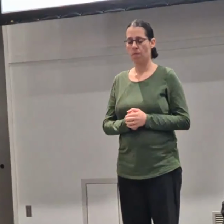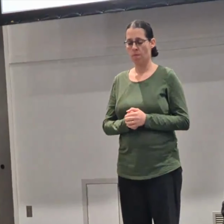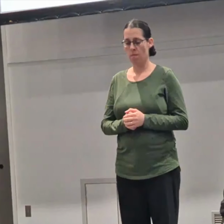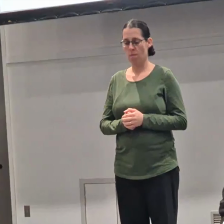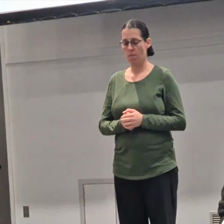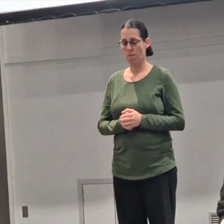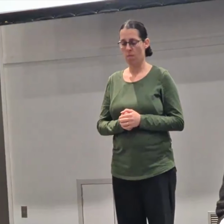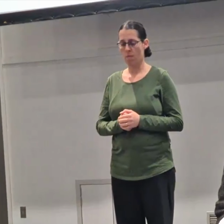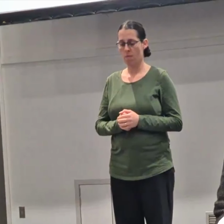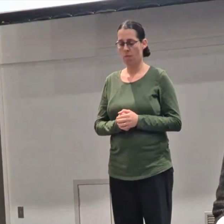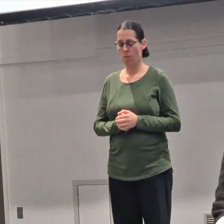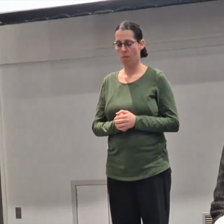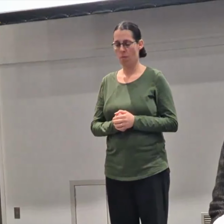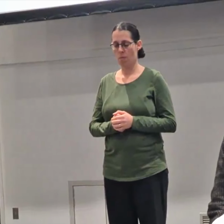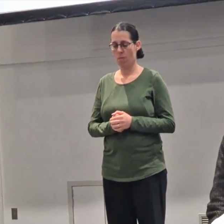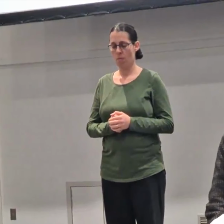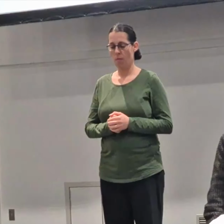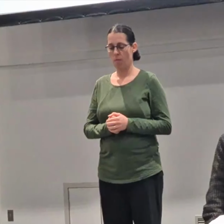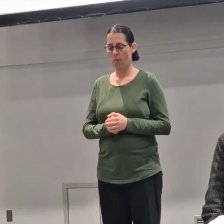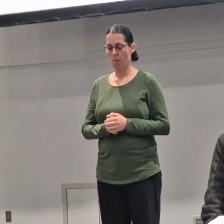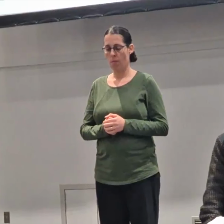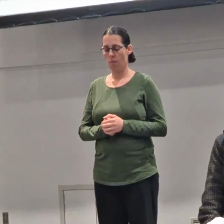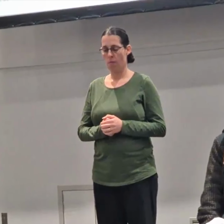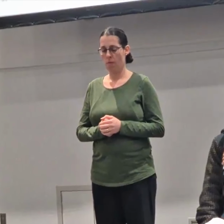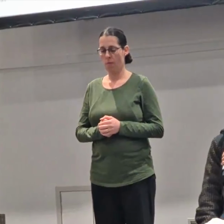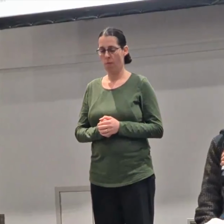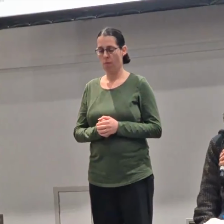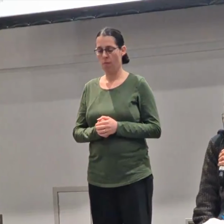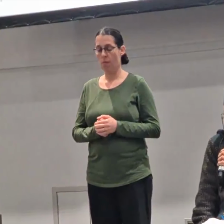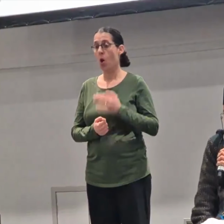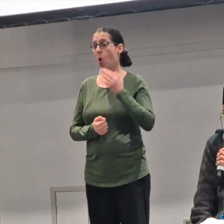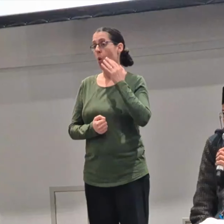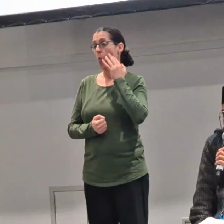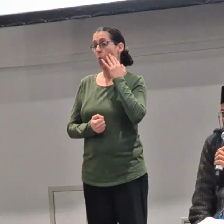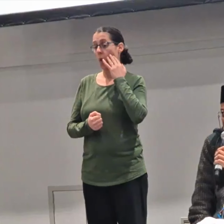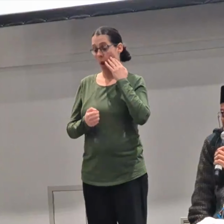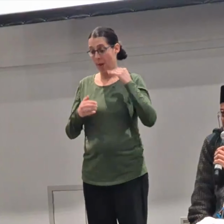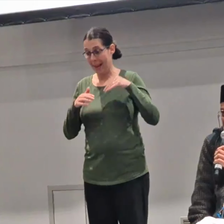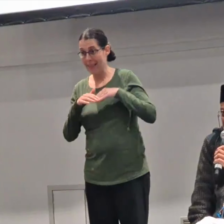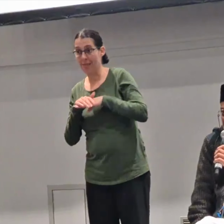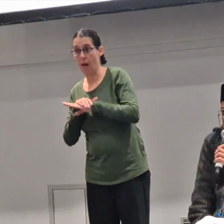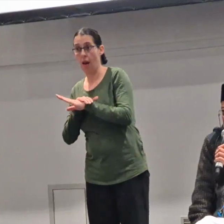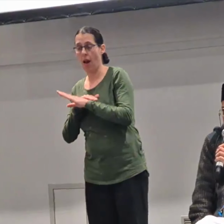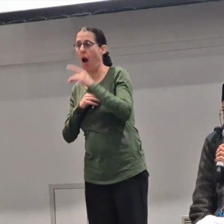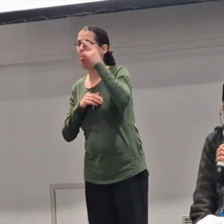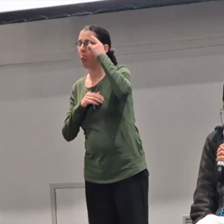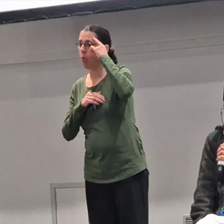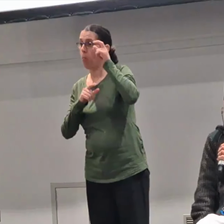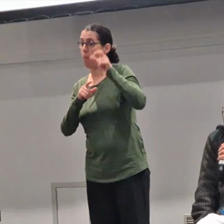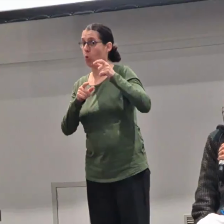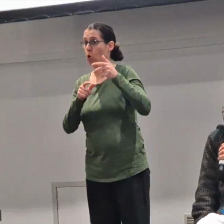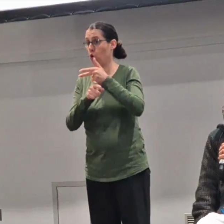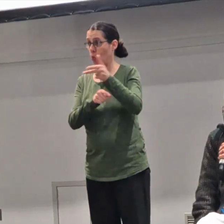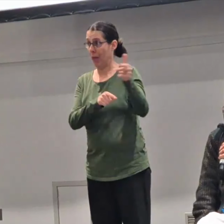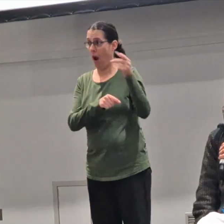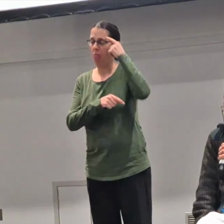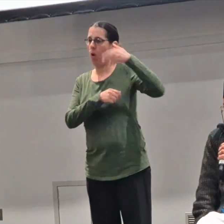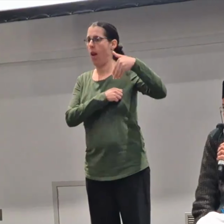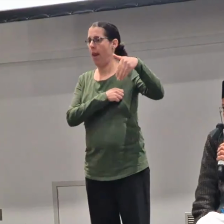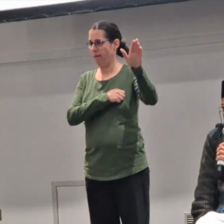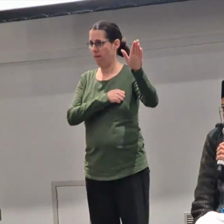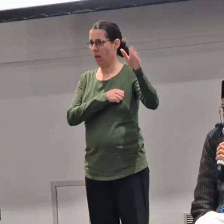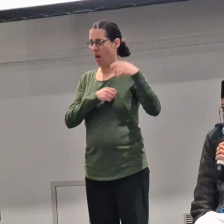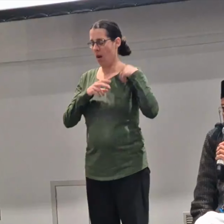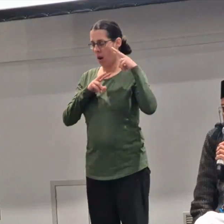came inside. When I thought the shooter has left, and I saw all